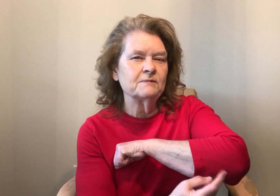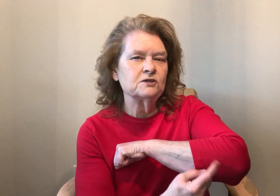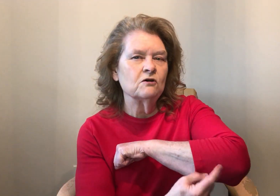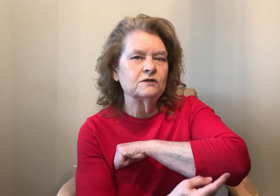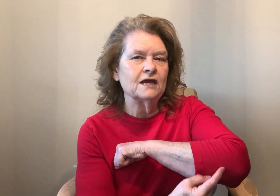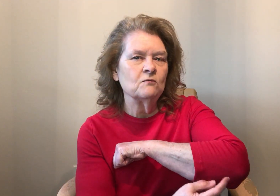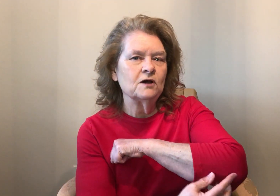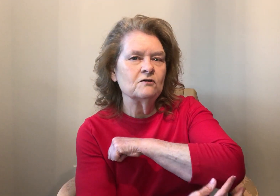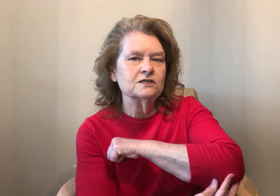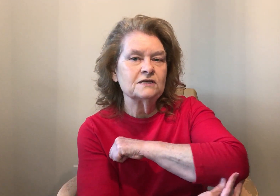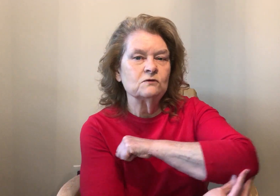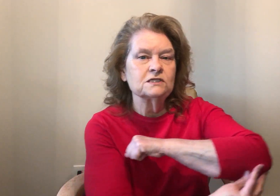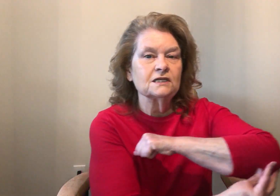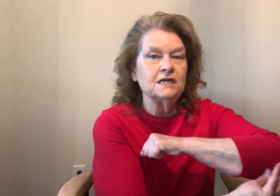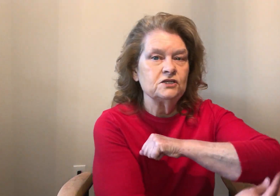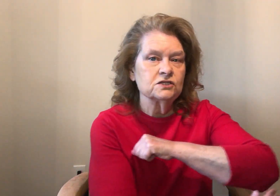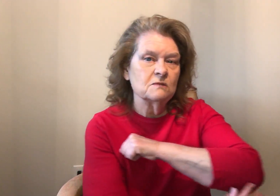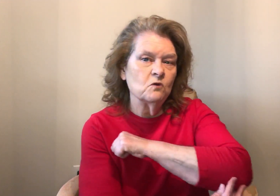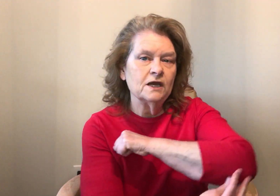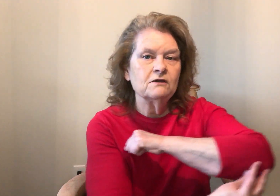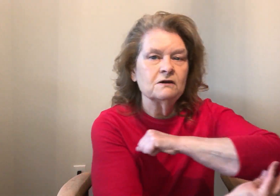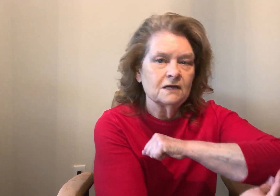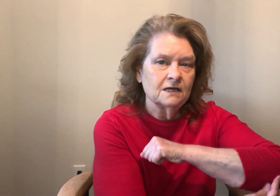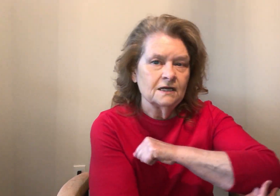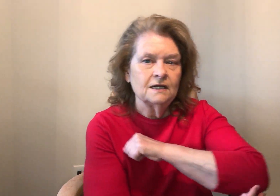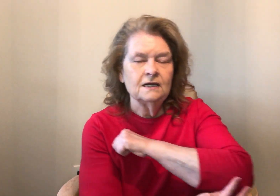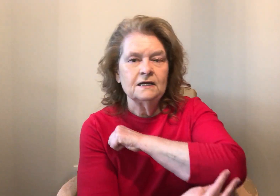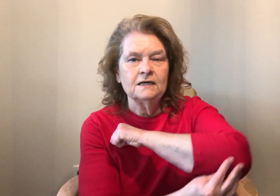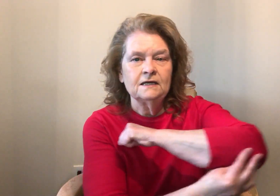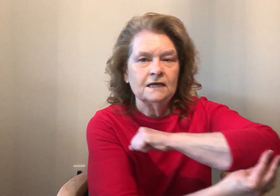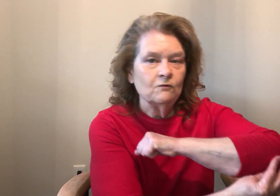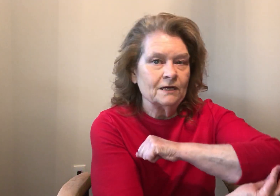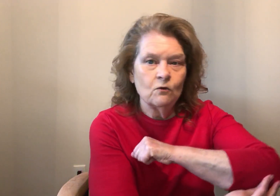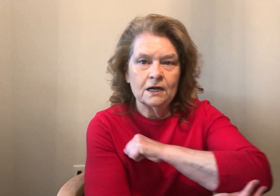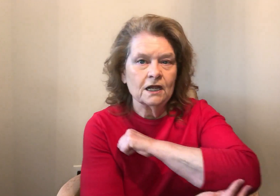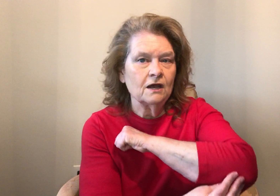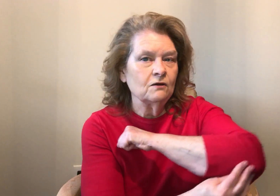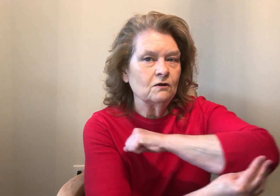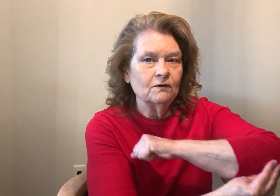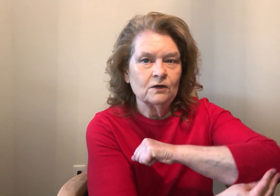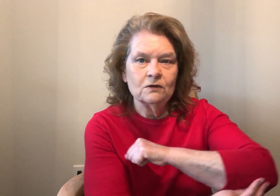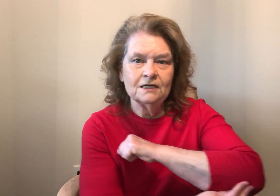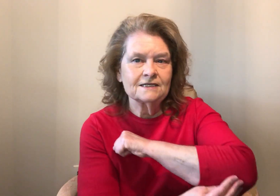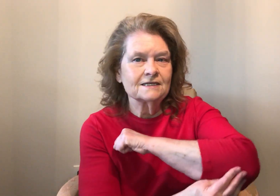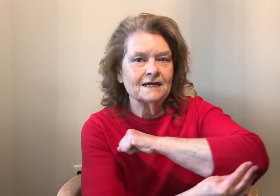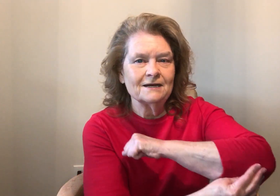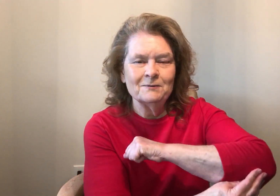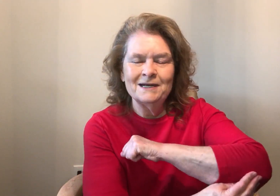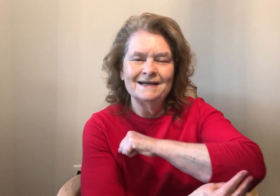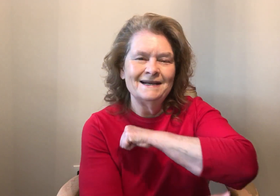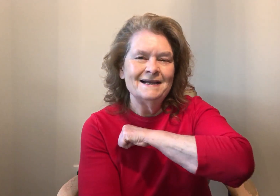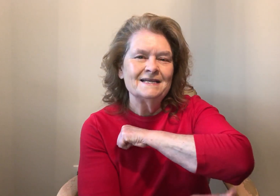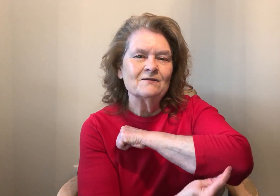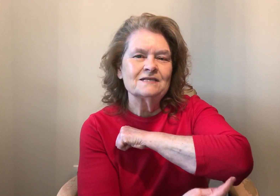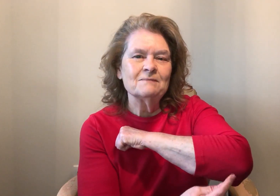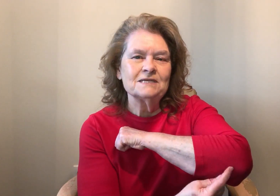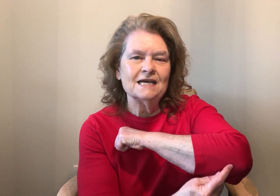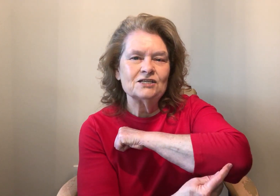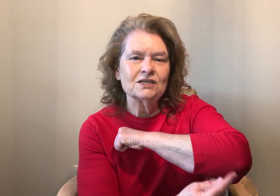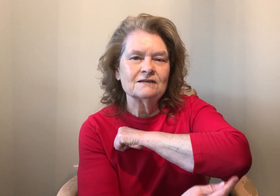you on the elbow because he wants to lead you somewhere. And we don't want to go. We don't want to listen to him. So temptation, it's